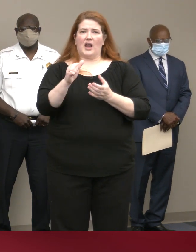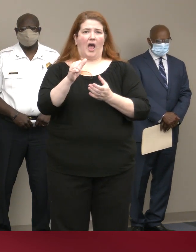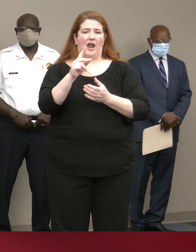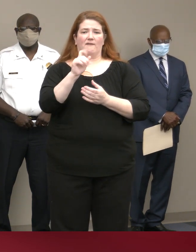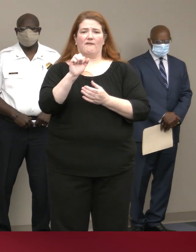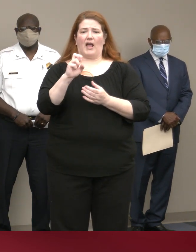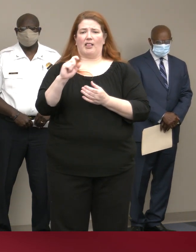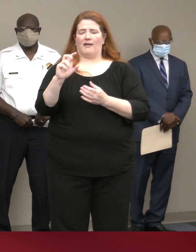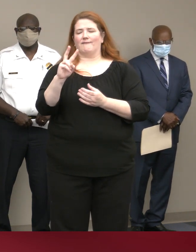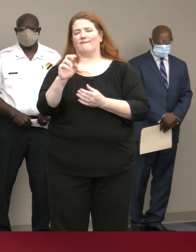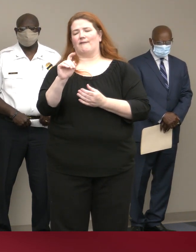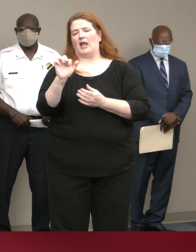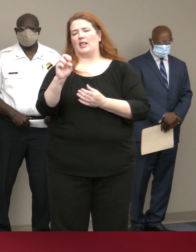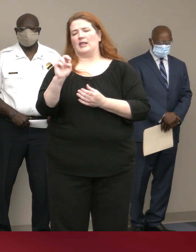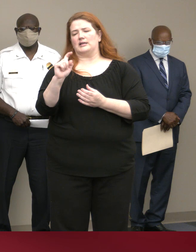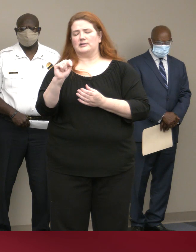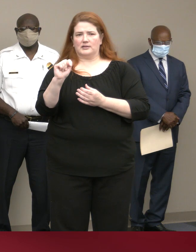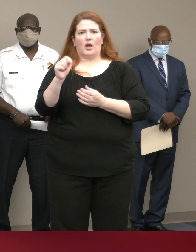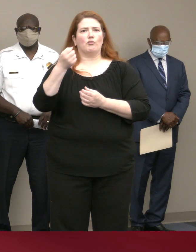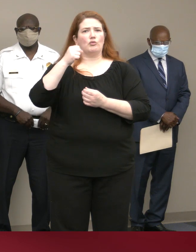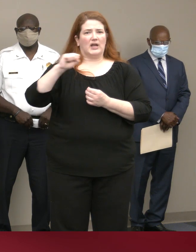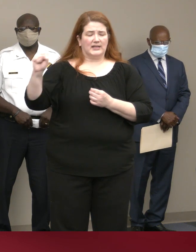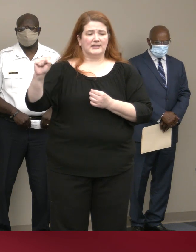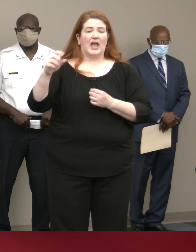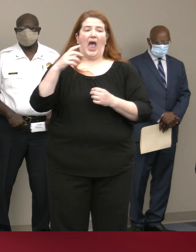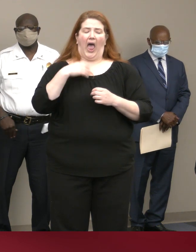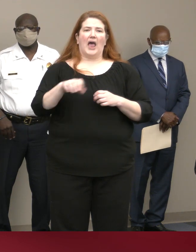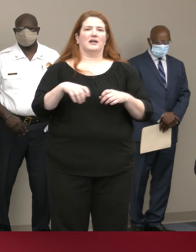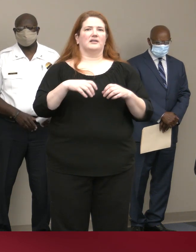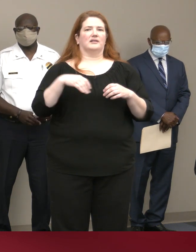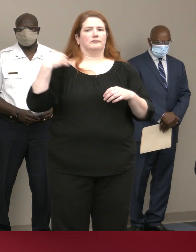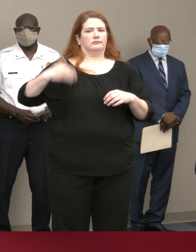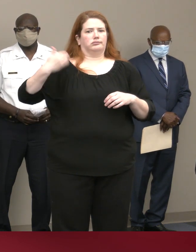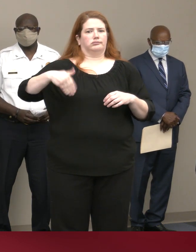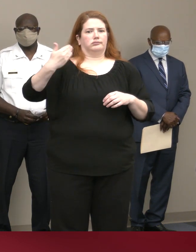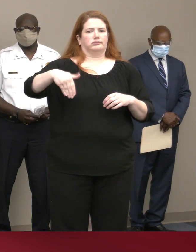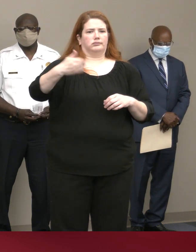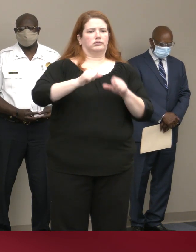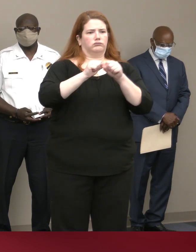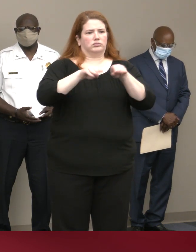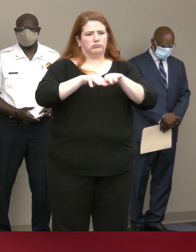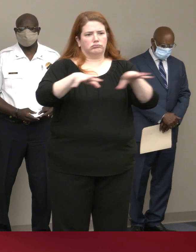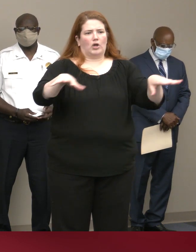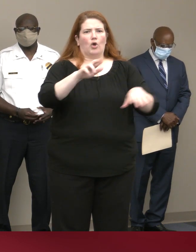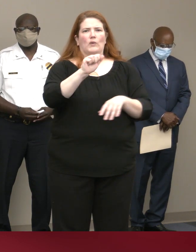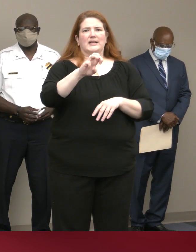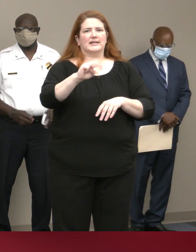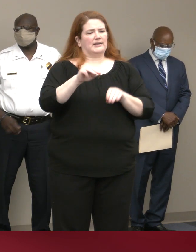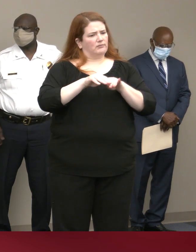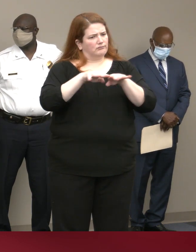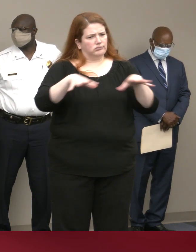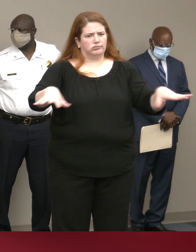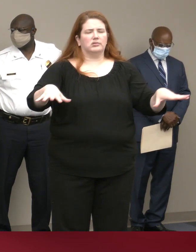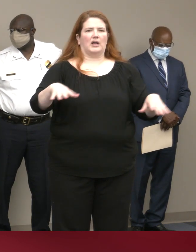protests and shine a light on the systemic racism and discriminatory practices that are in our criminal justice